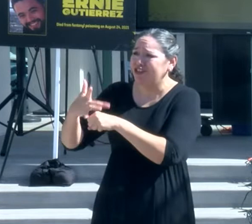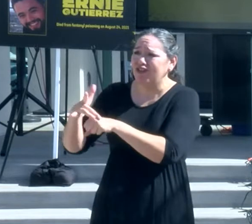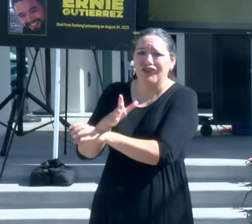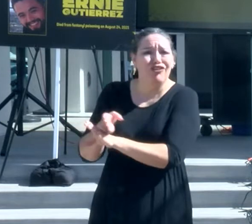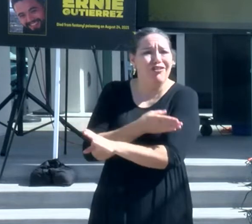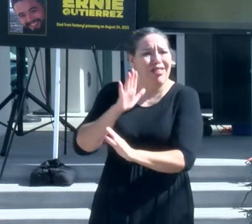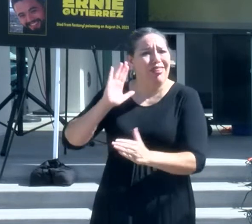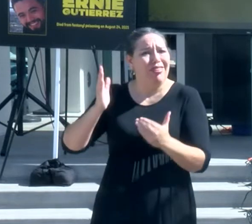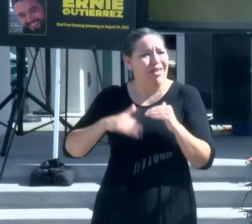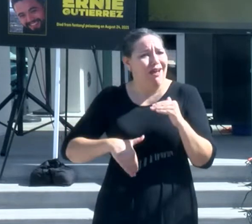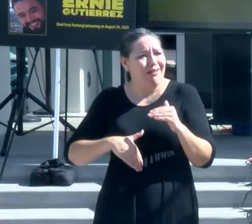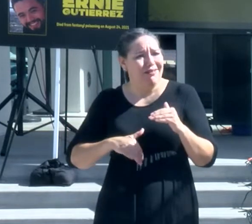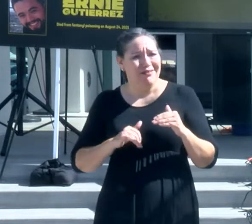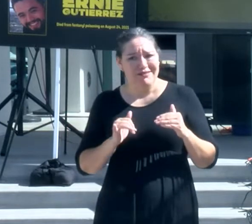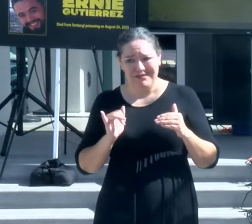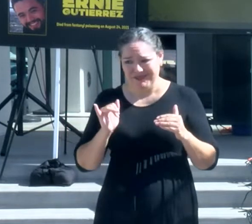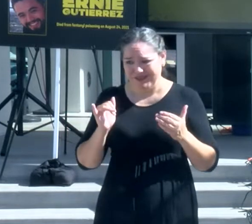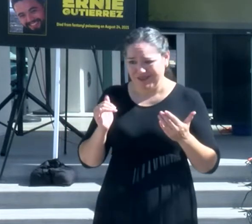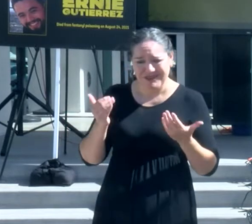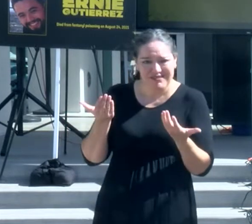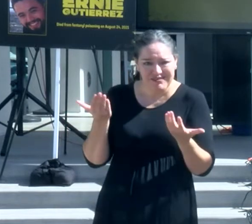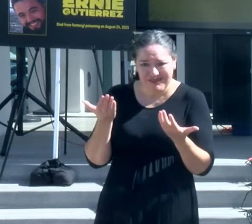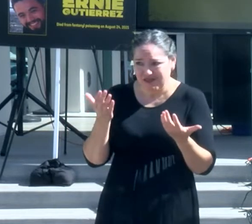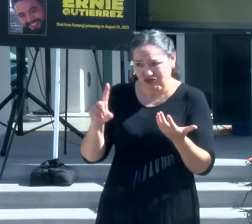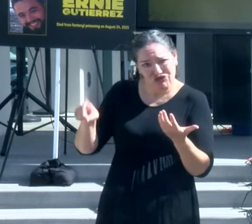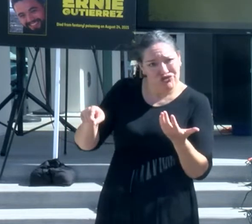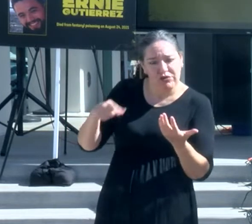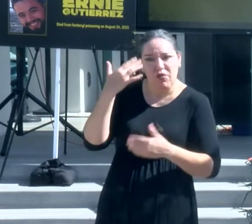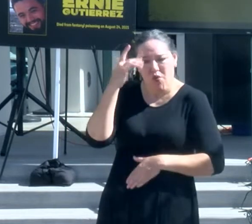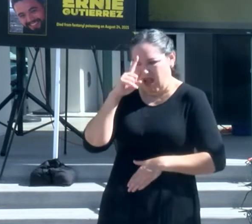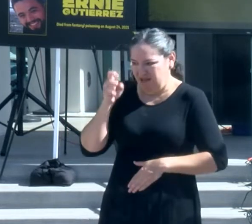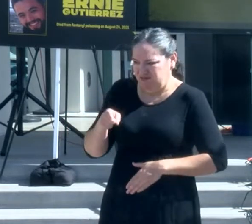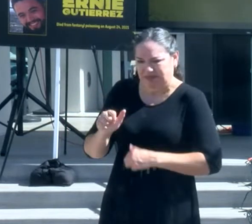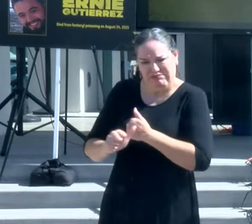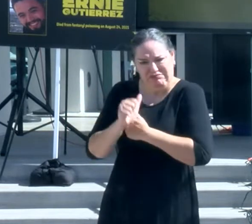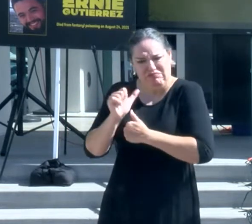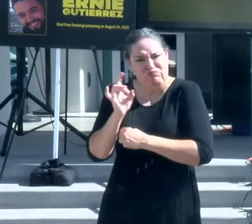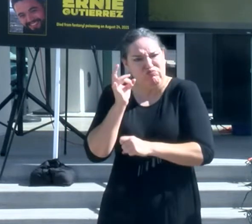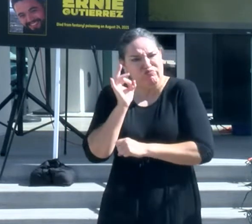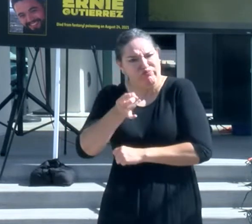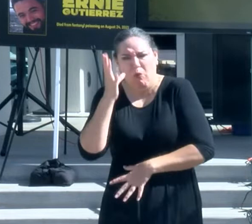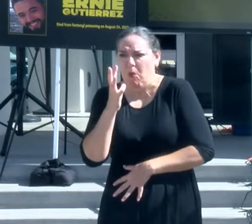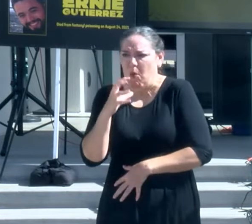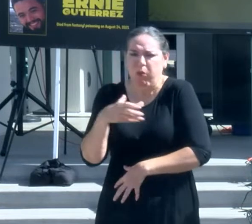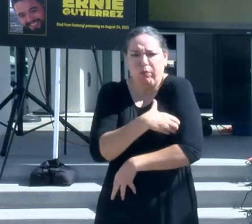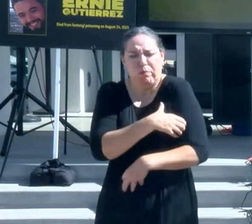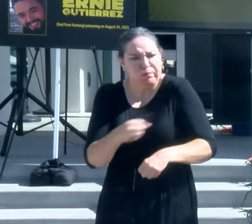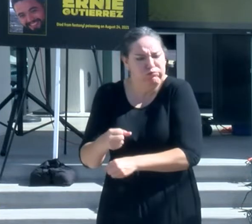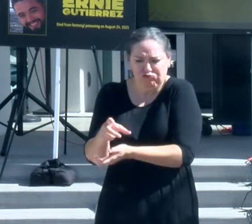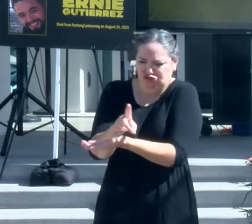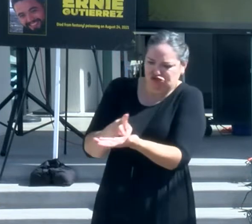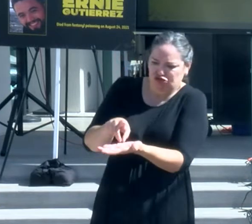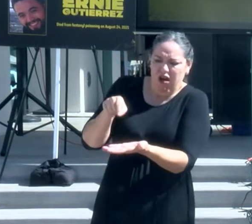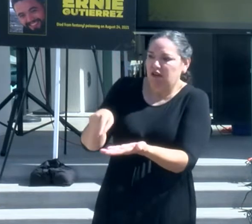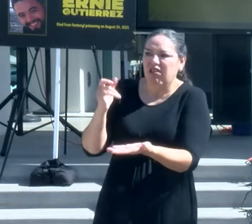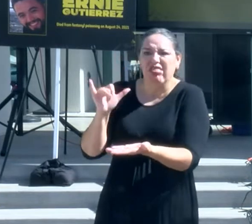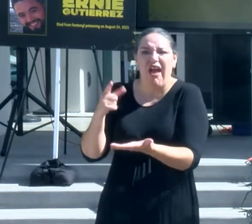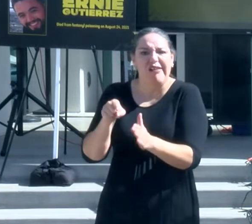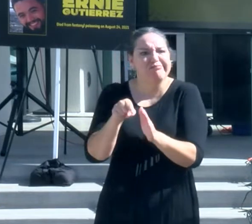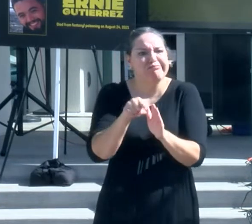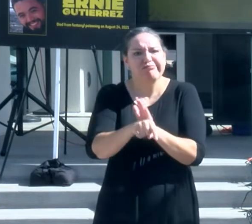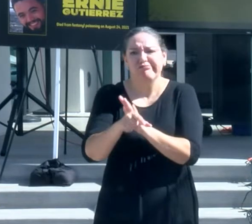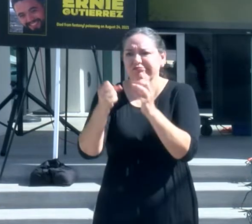would have otherwise because of this deadly and extremely potent drug that is taking the lives of so